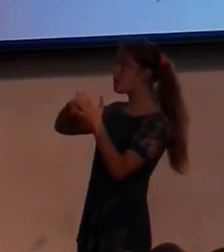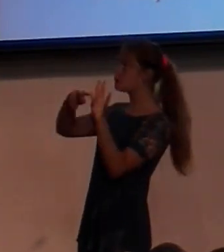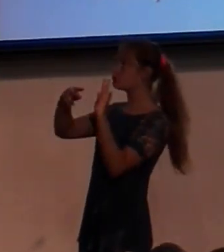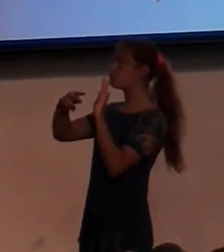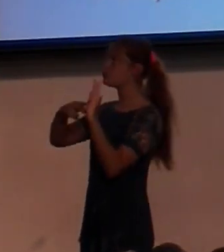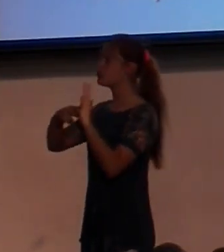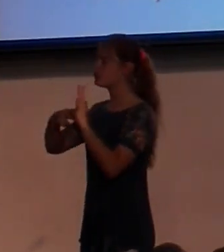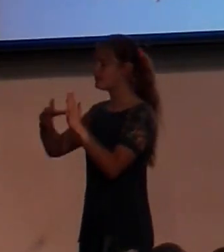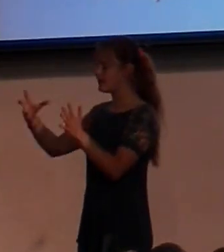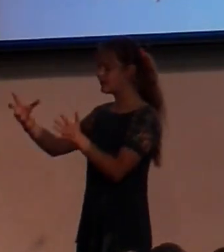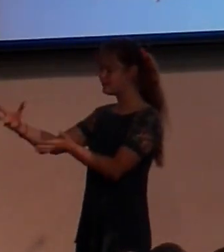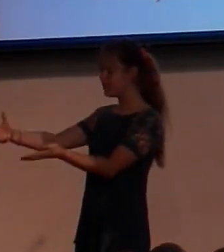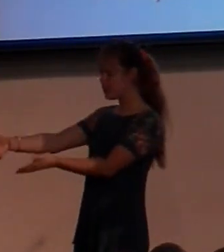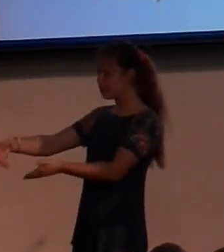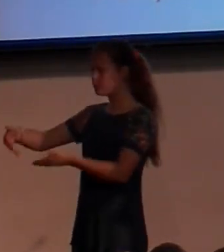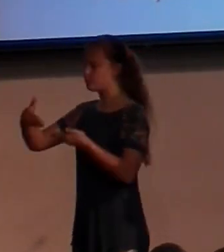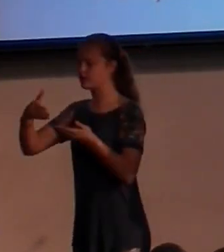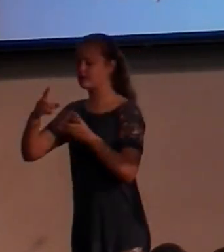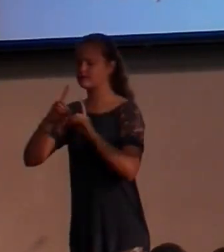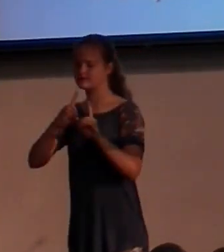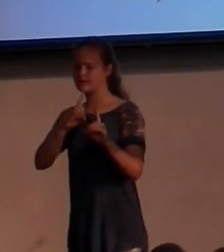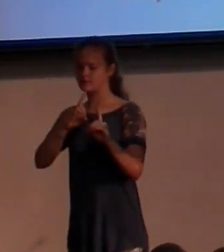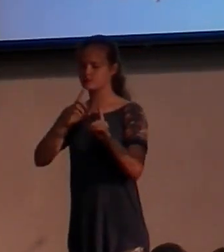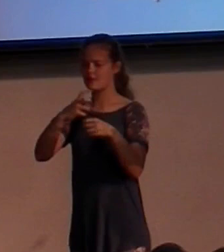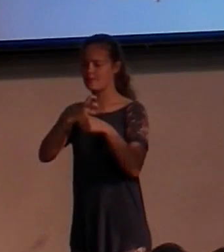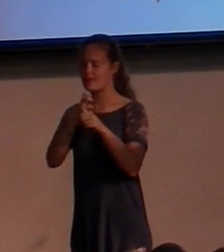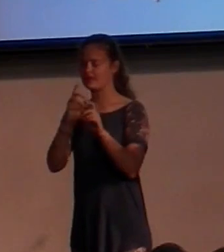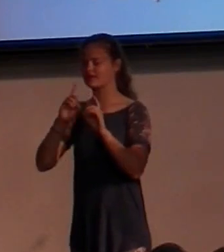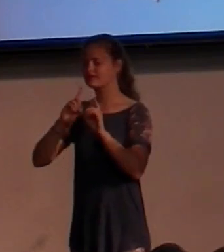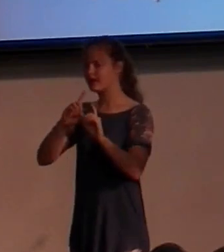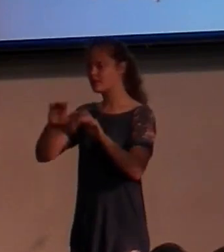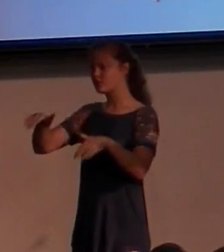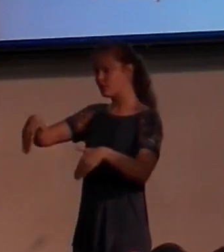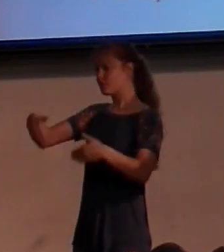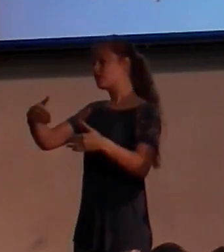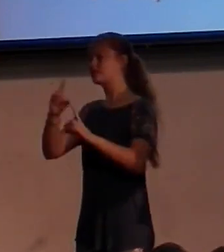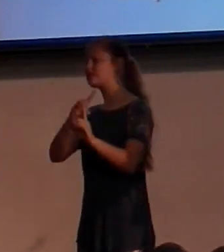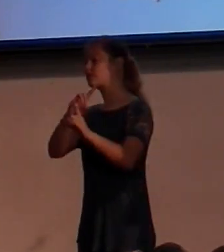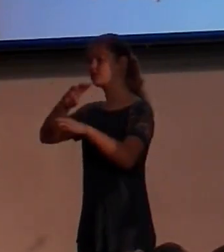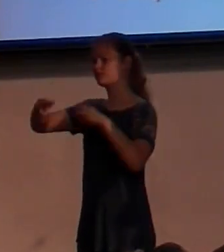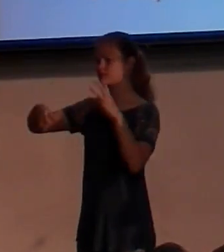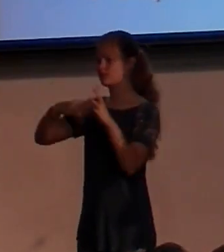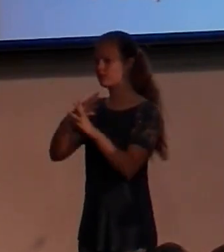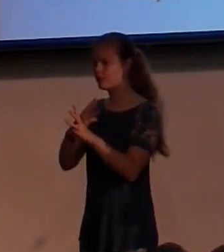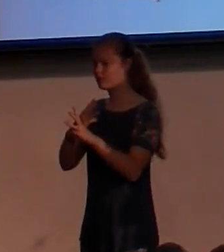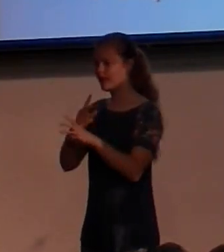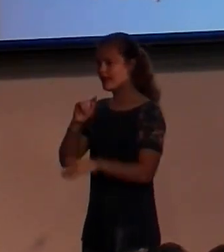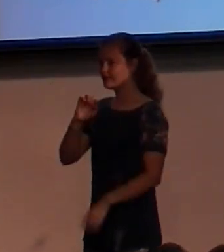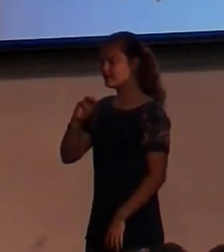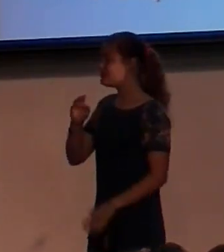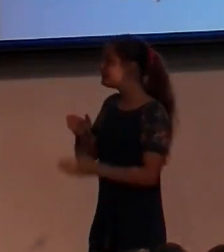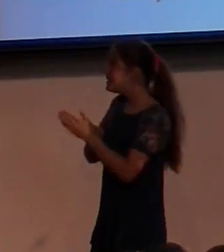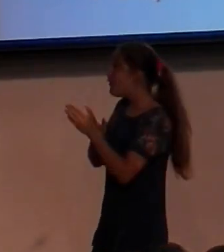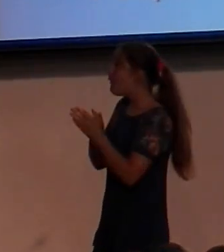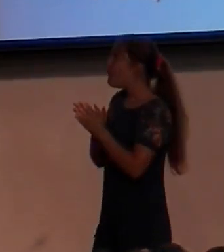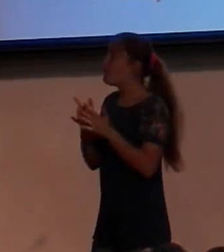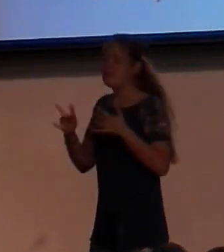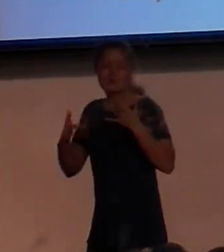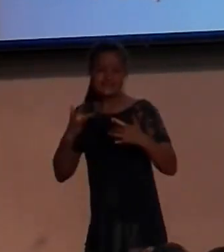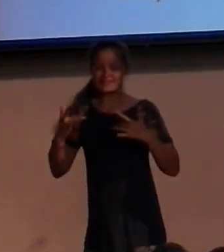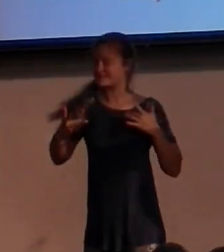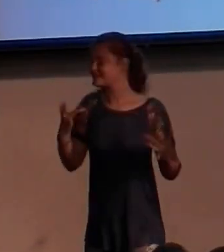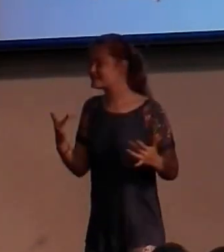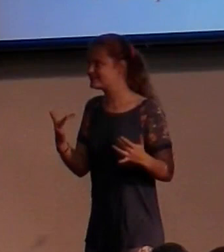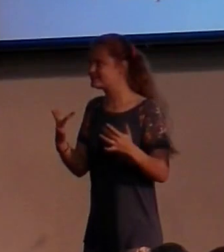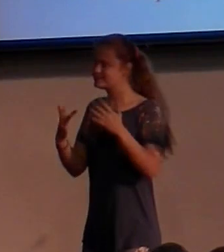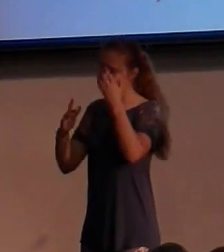making disciples and just bringing the gospel to the world. And this just really got Tim excited as he was listening to this missionary. Well,